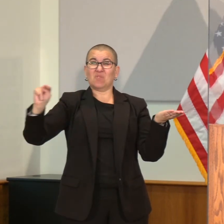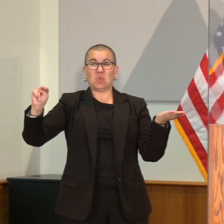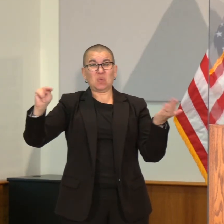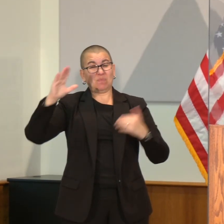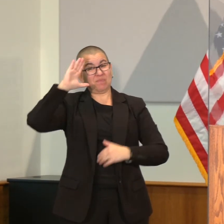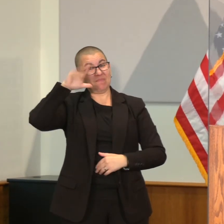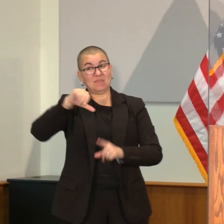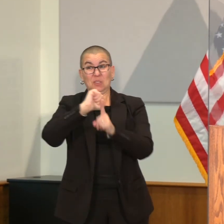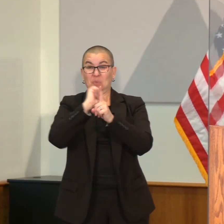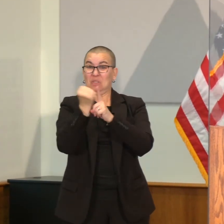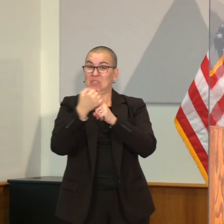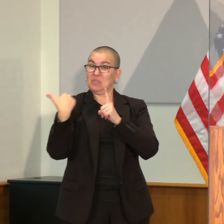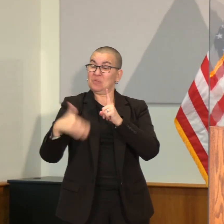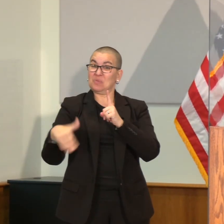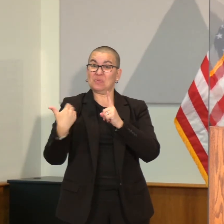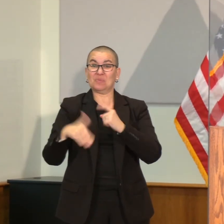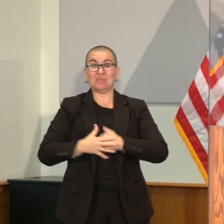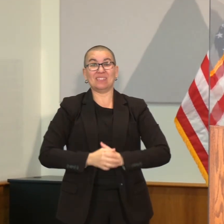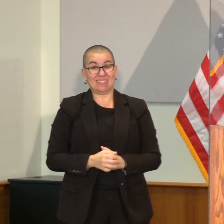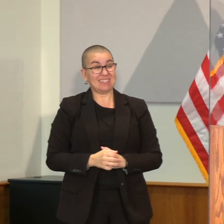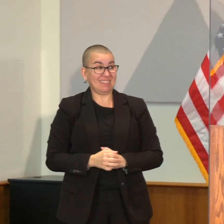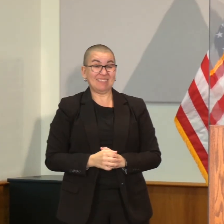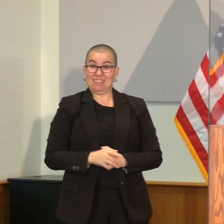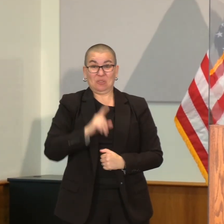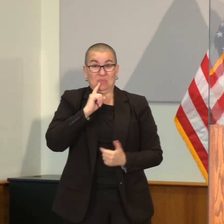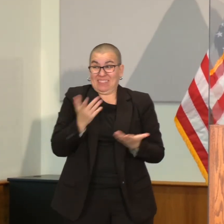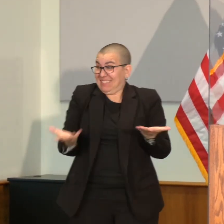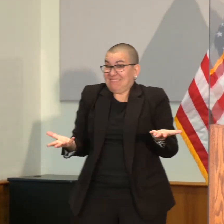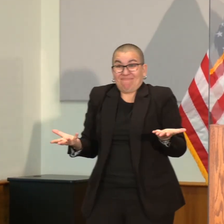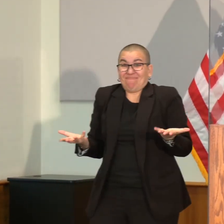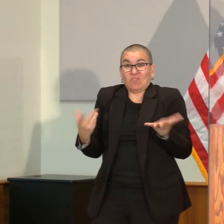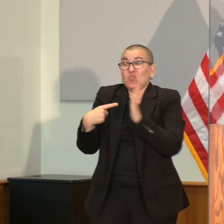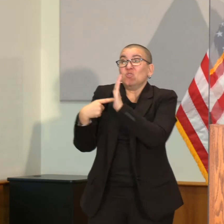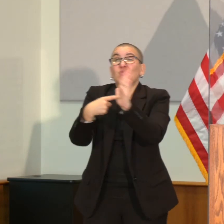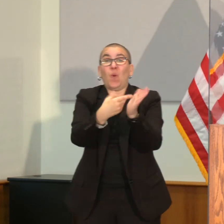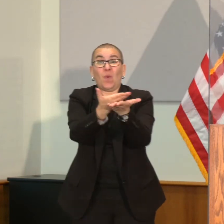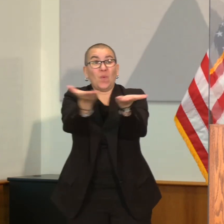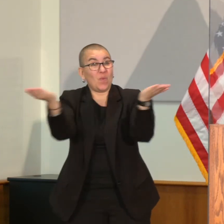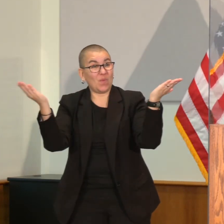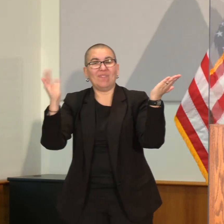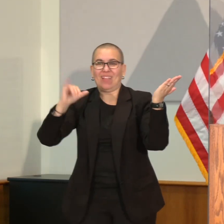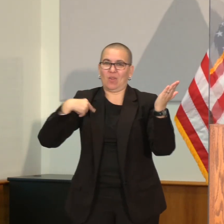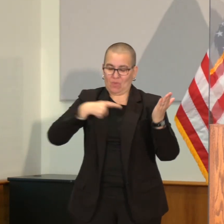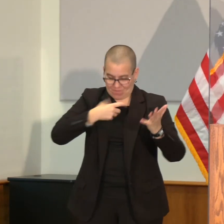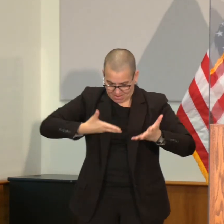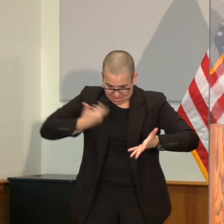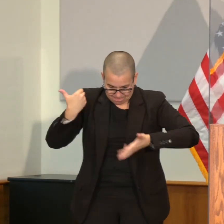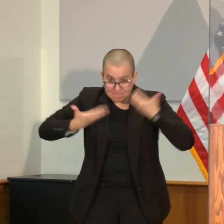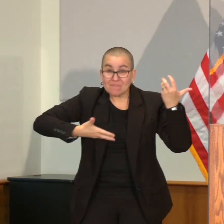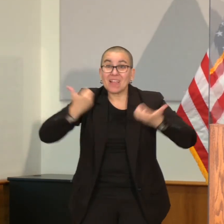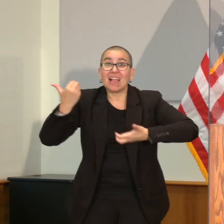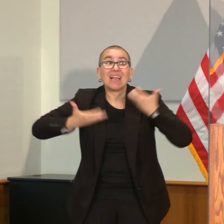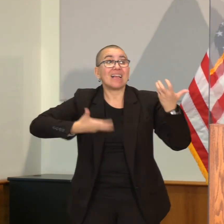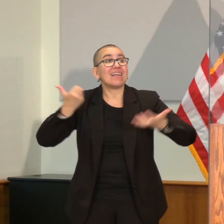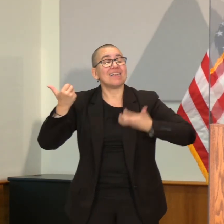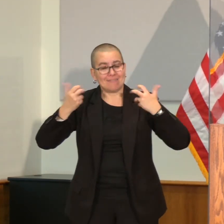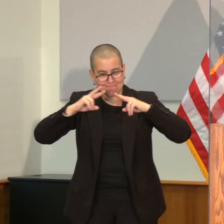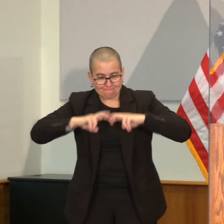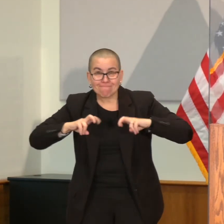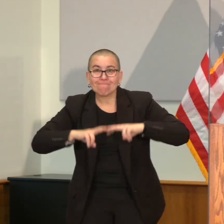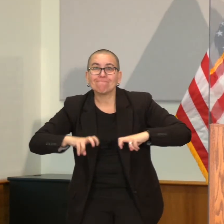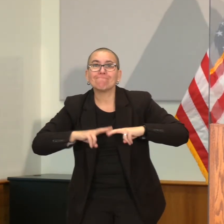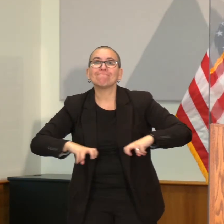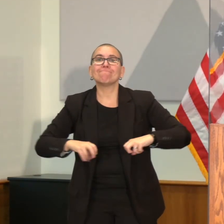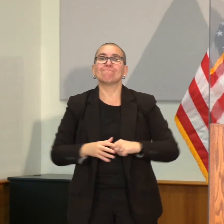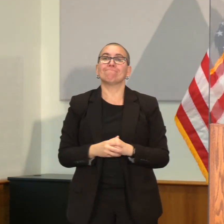truly this is truly an inflection point. I was thinking, listening to these reps, especially Senator Champion,